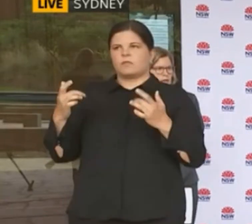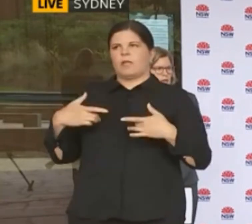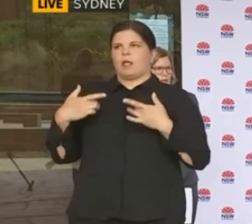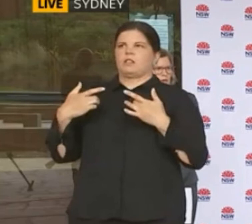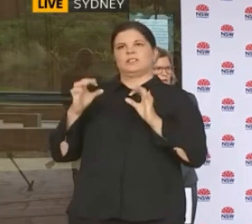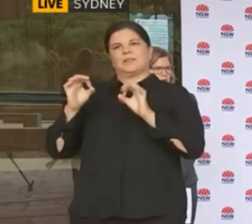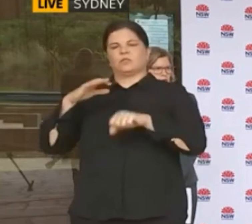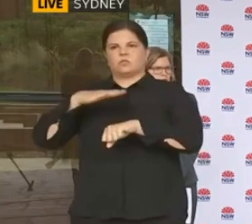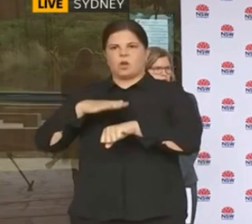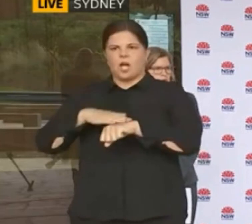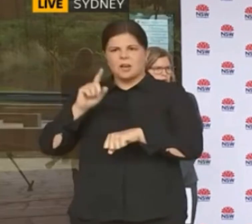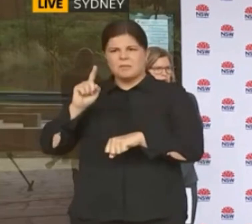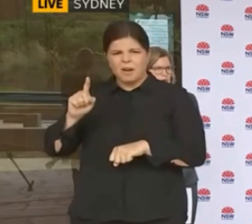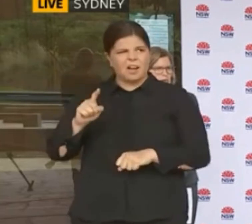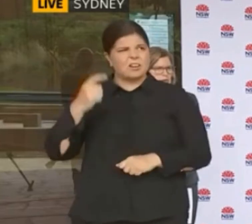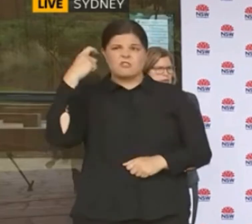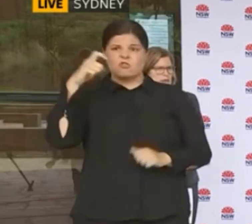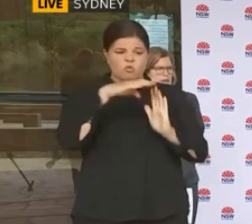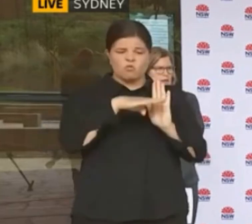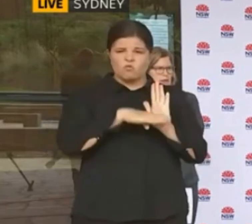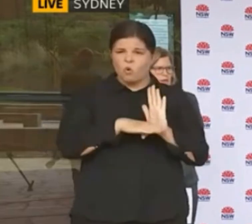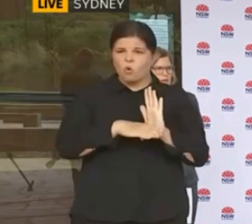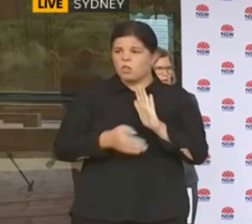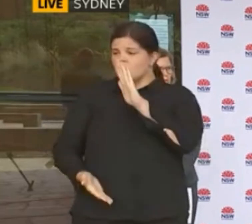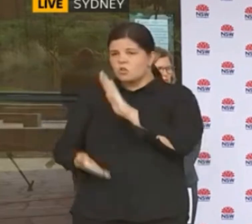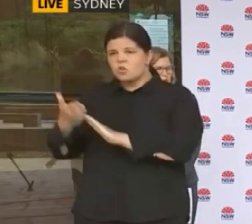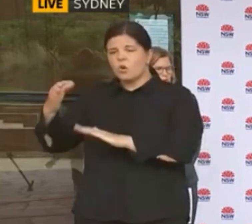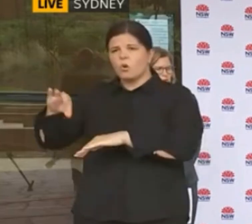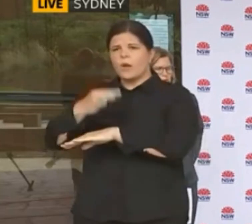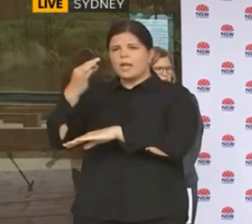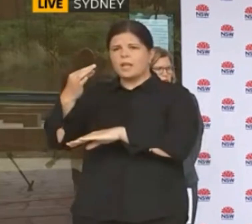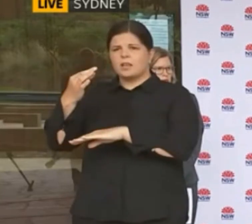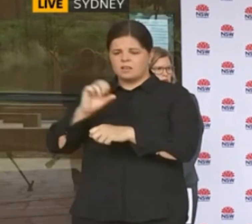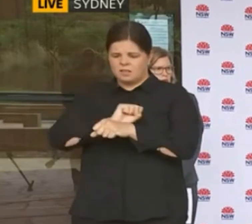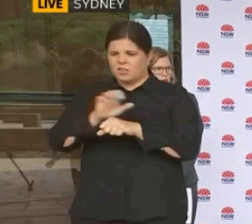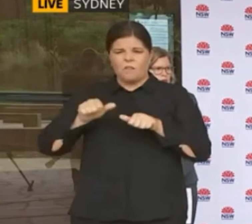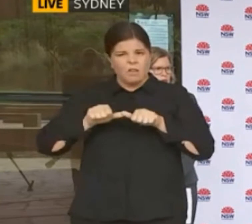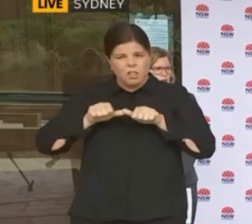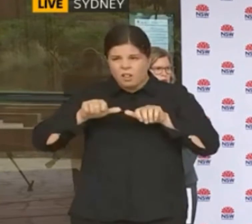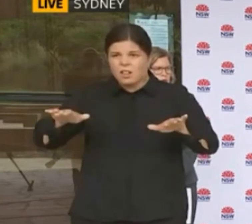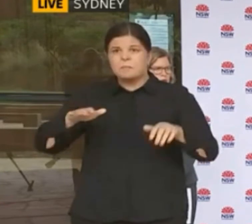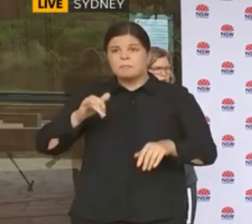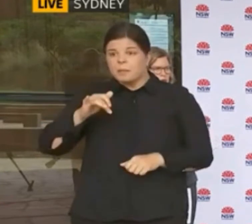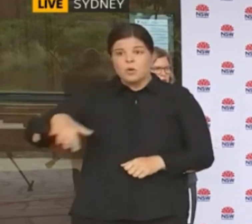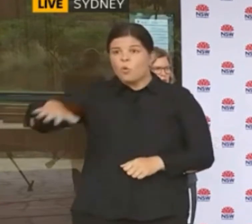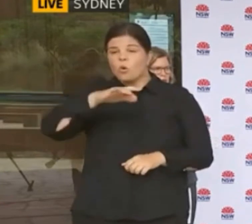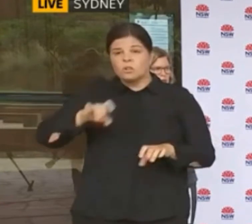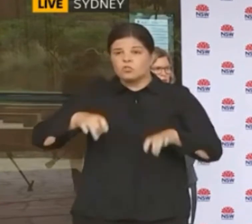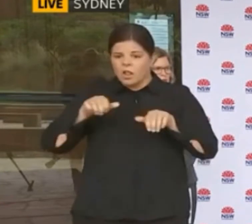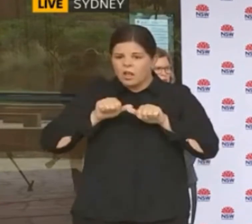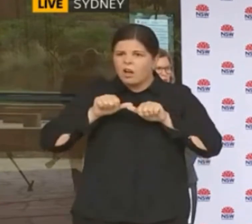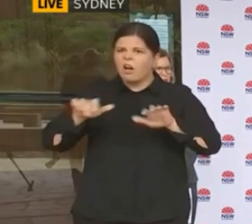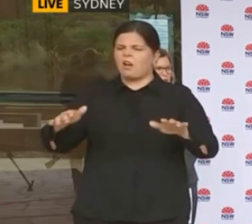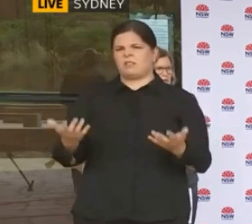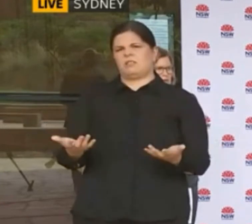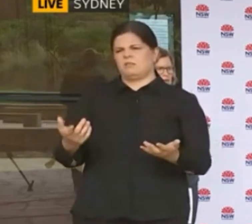consider the greater risk that you're posing to every person in New South Wales and also to the broader community of our nation. And New South Wales